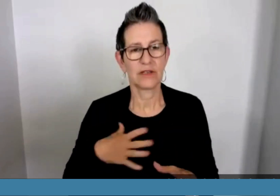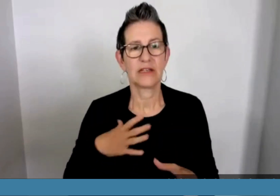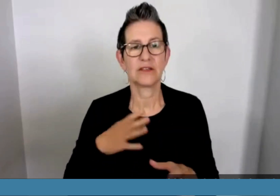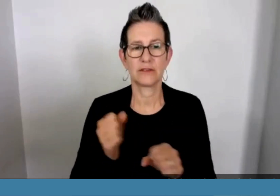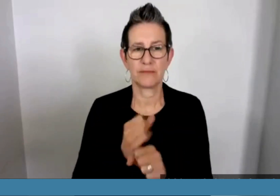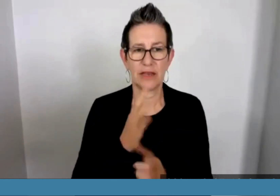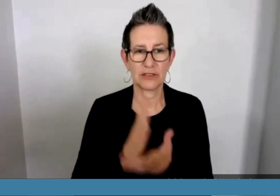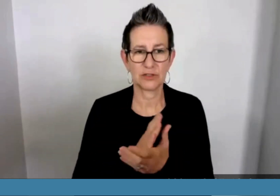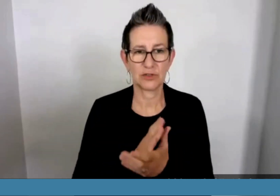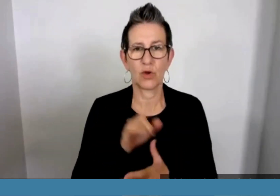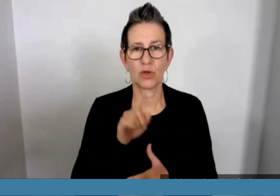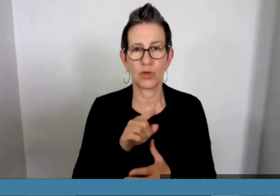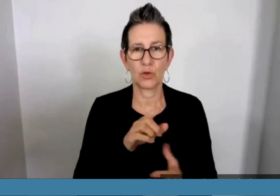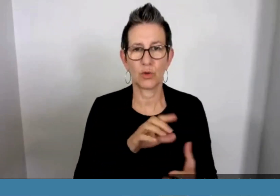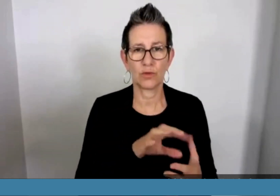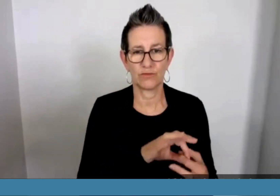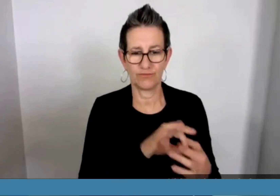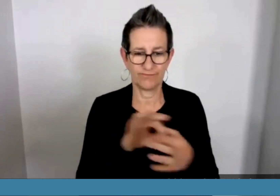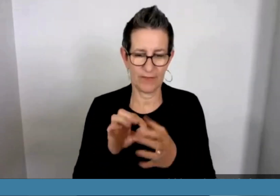with an organisation that can support that.